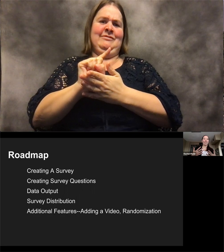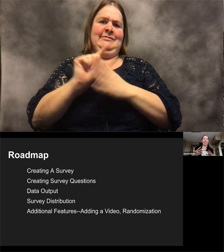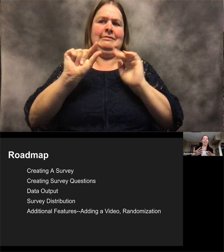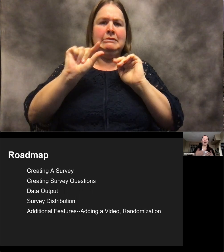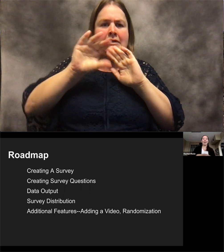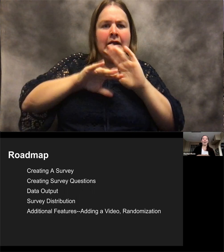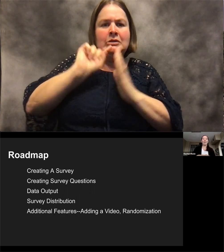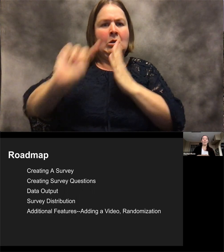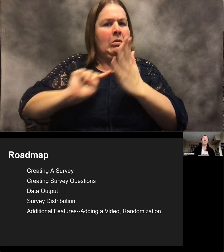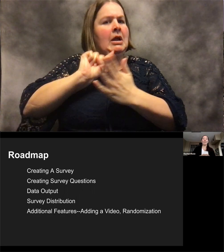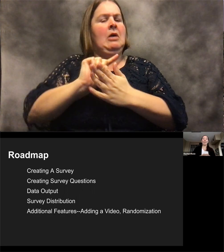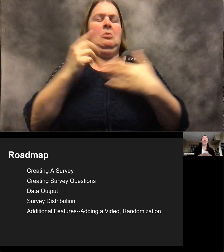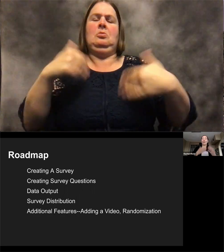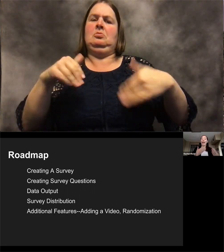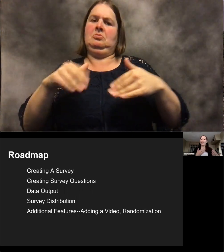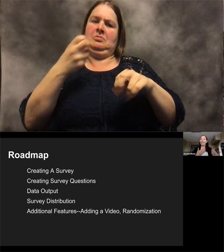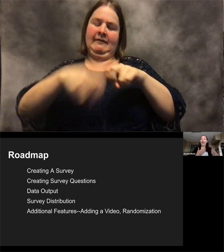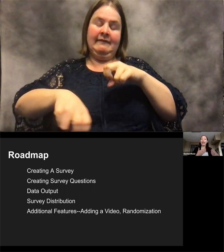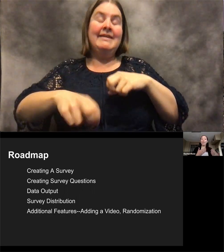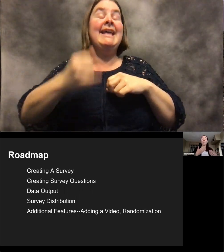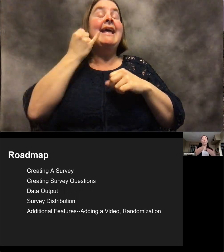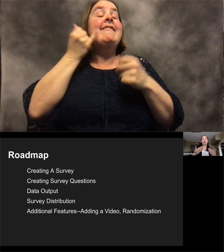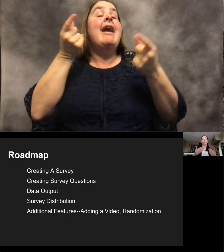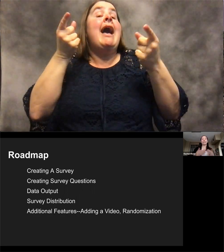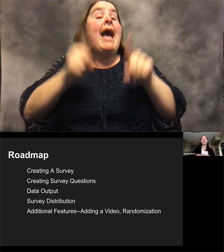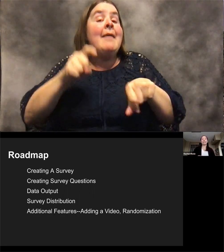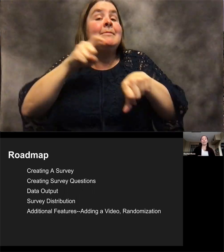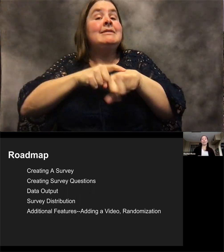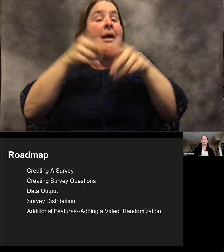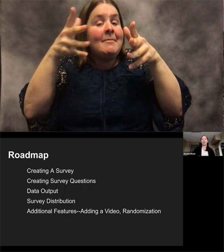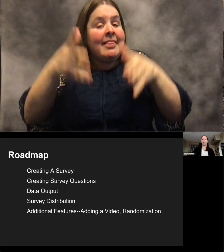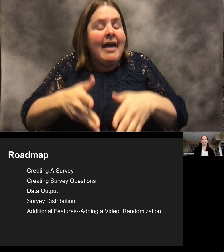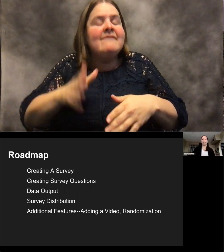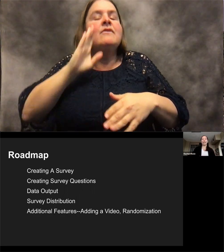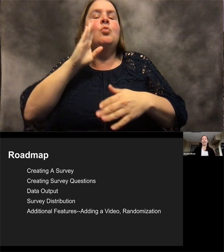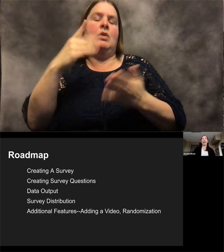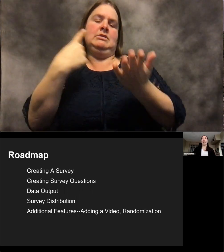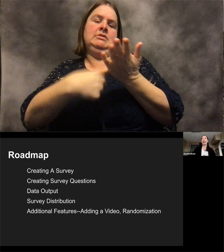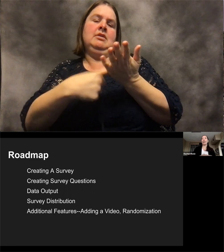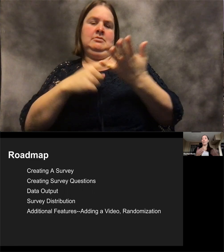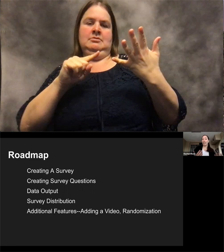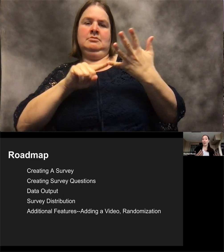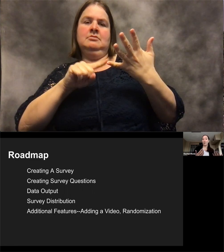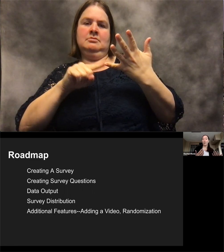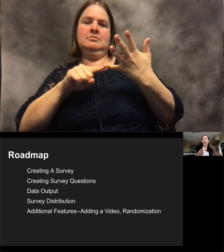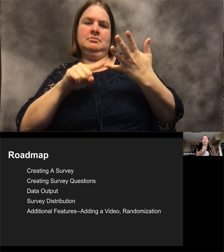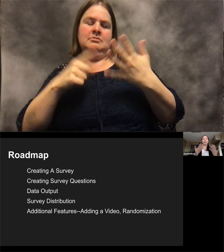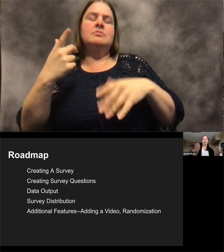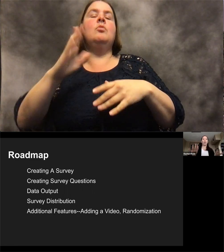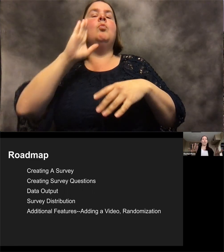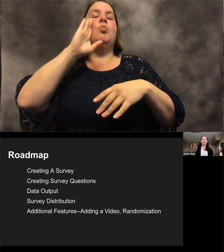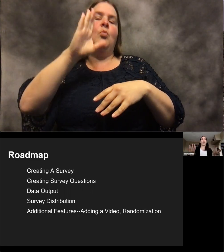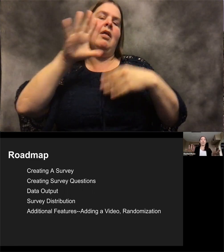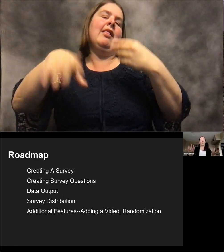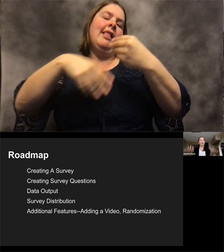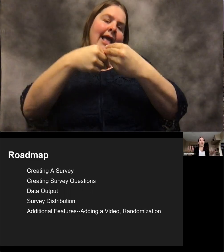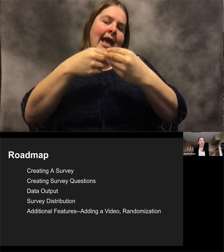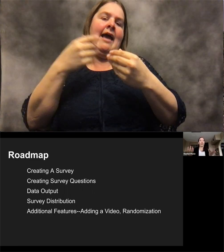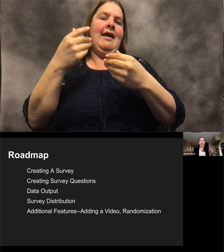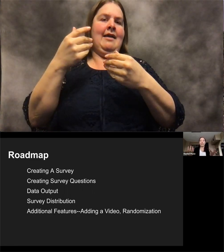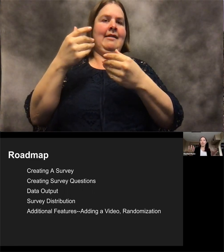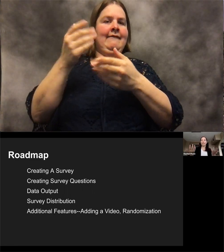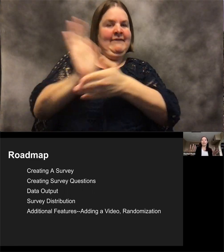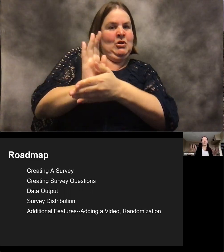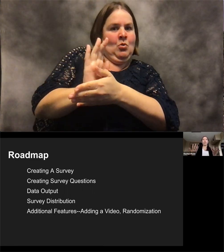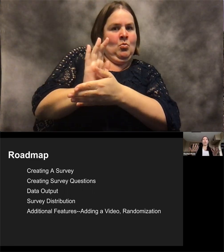today. If we have time, we'll go into additional features like adding a video, which of course is very important for